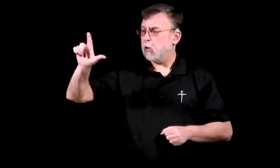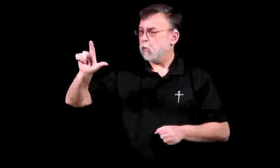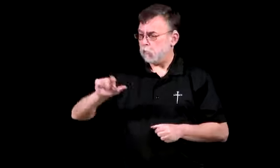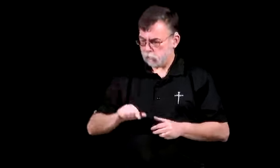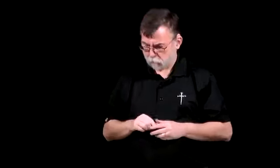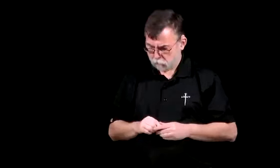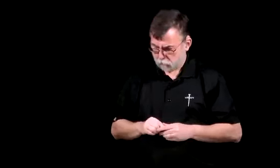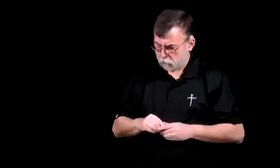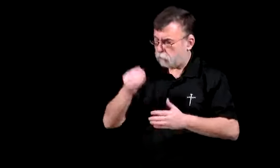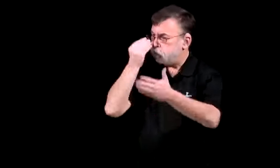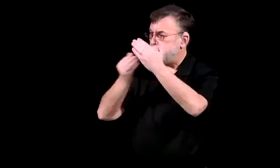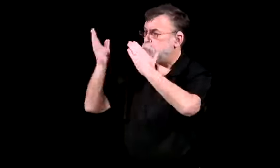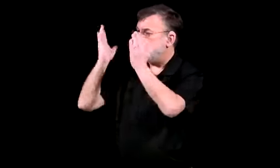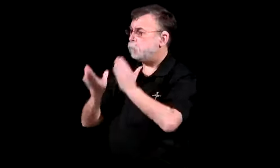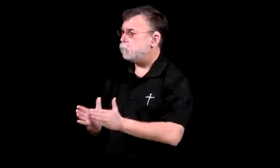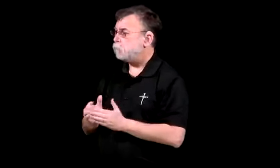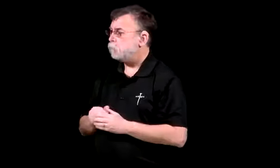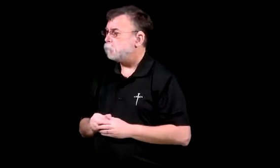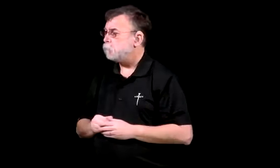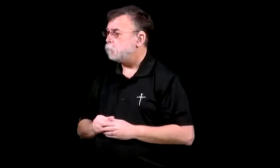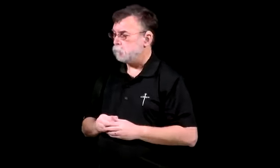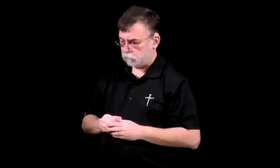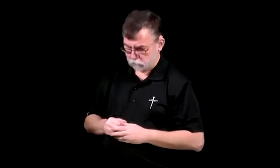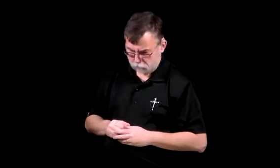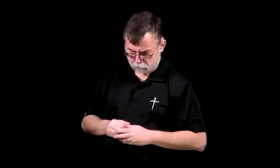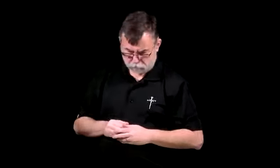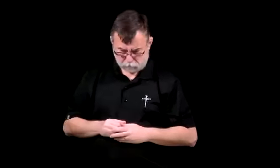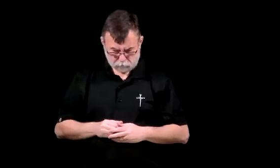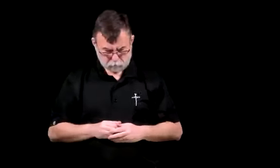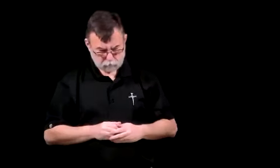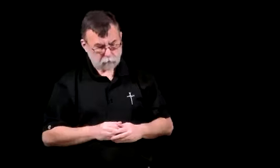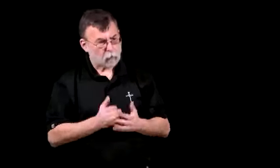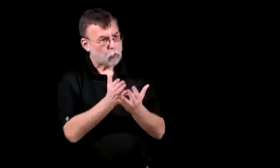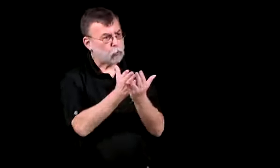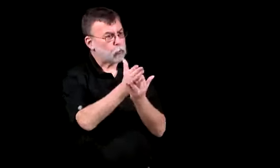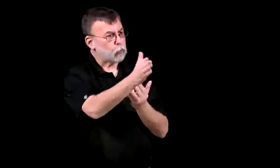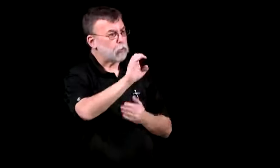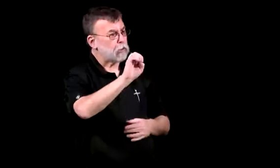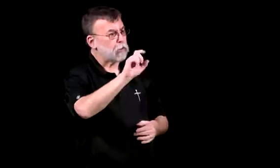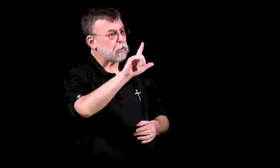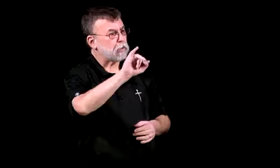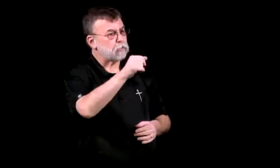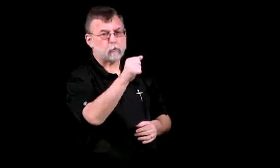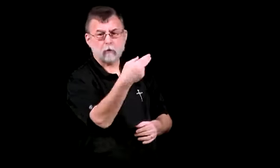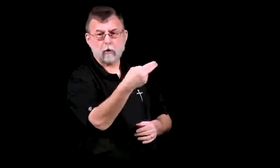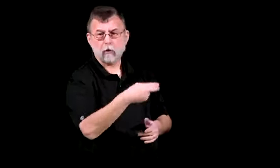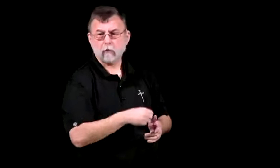God took over the Baal prophets through Elijah and defeated them. And he did that for